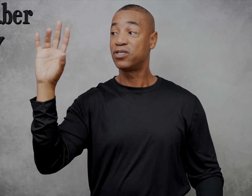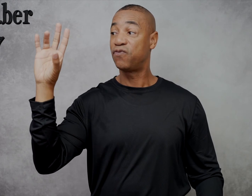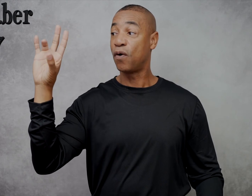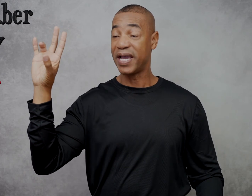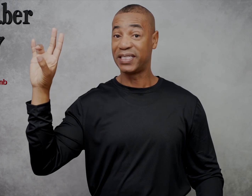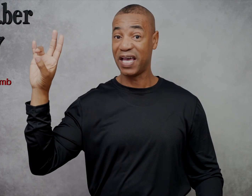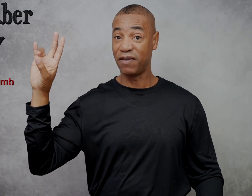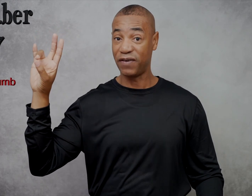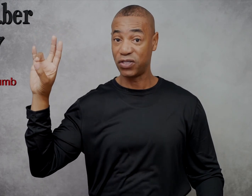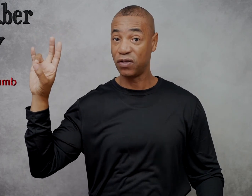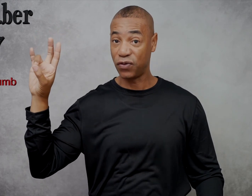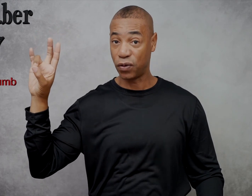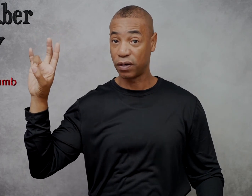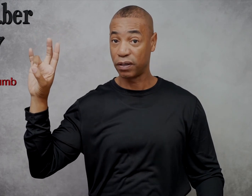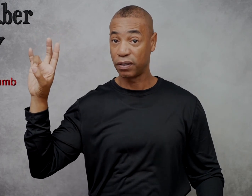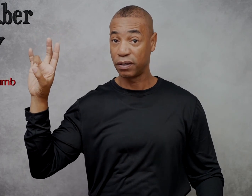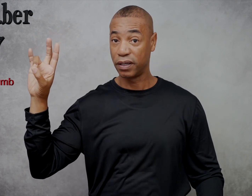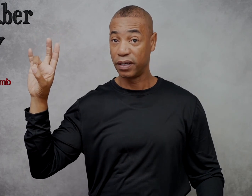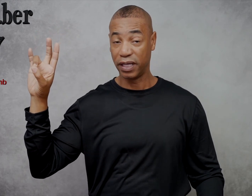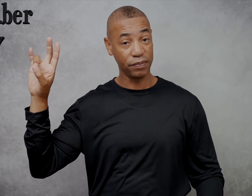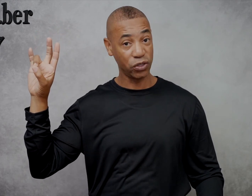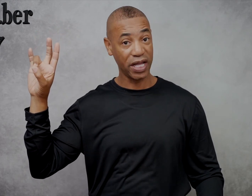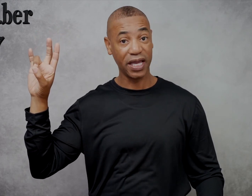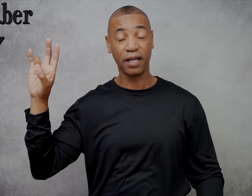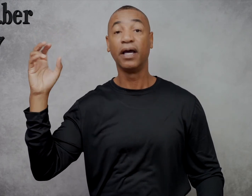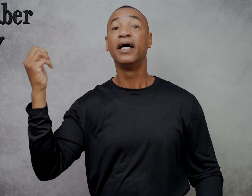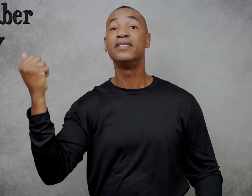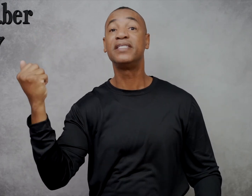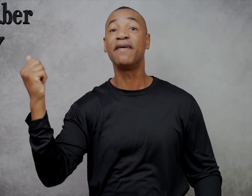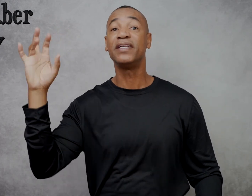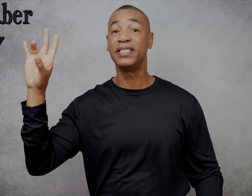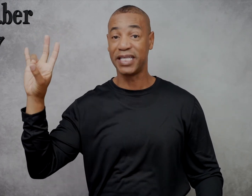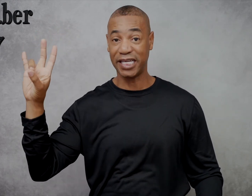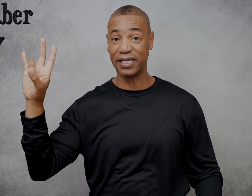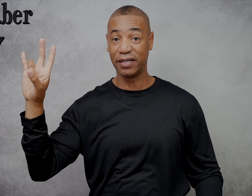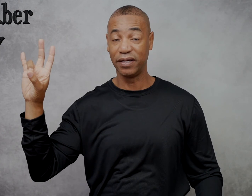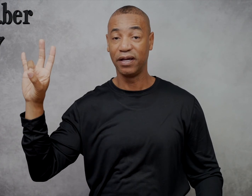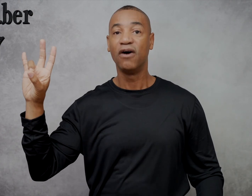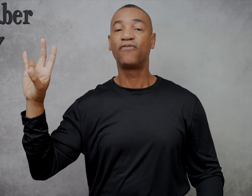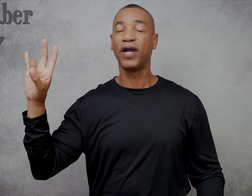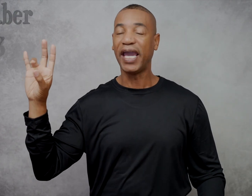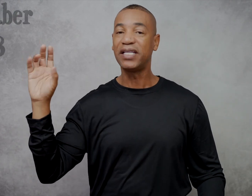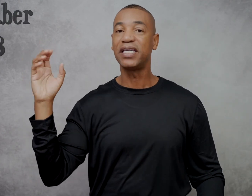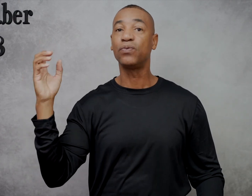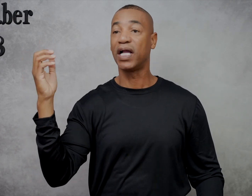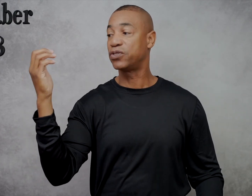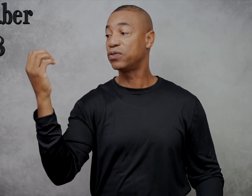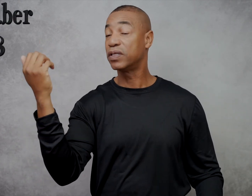form a 7 facing the viewer. Now let me show you that again. 17. For 18, what I'll do is I'll